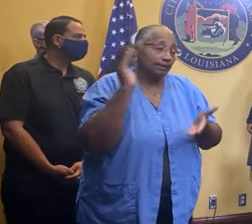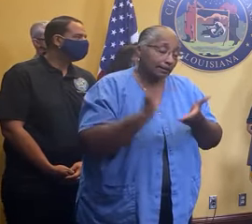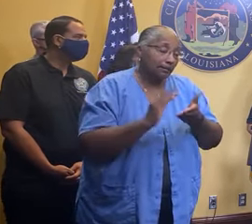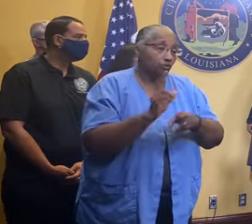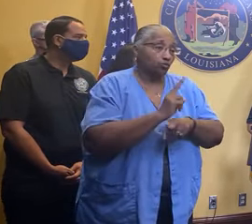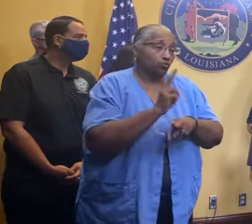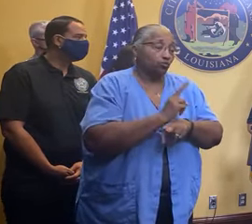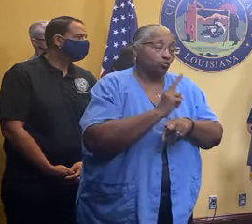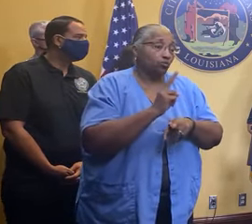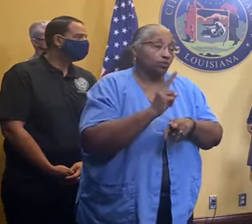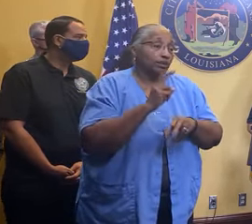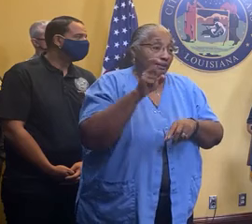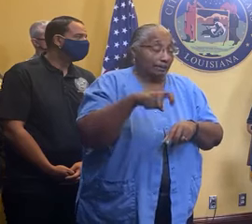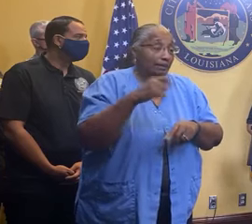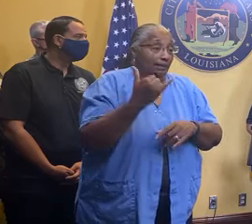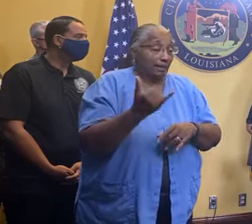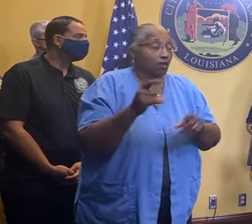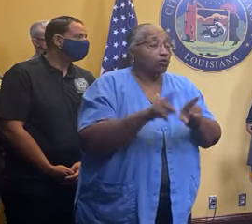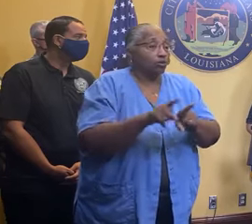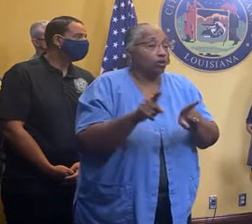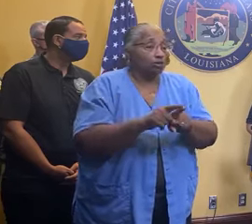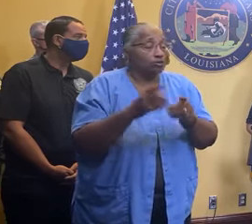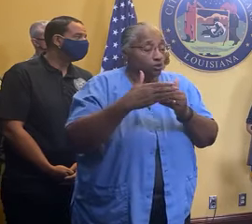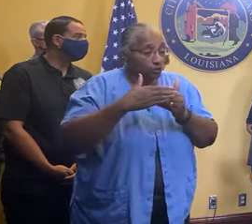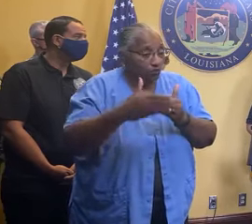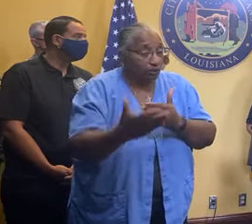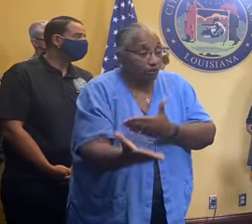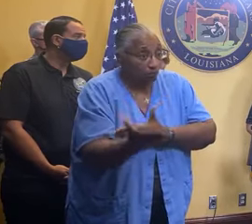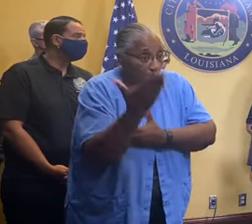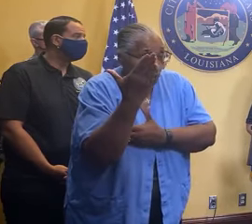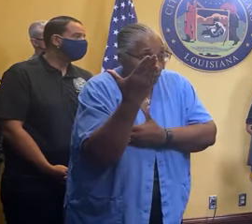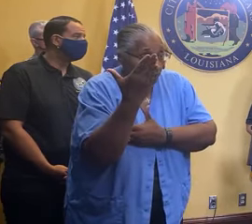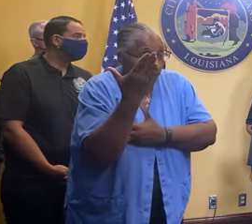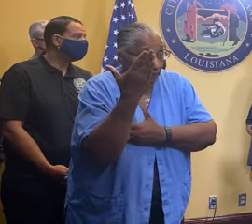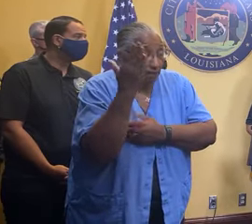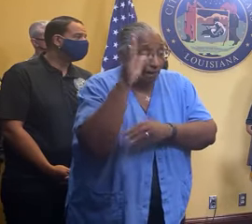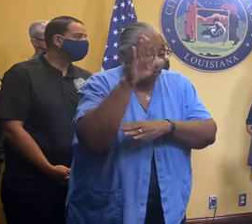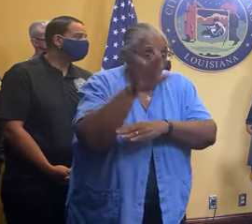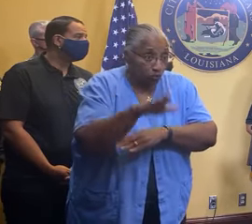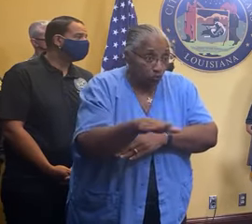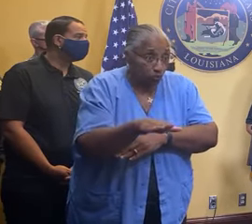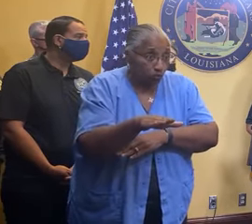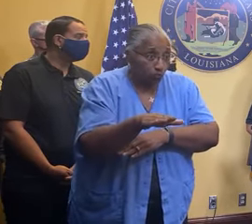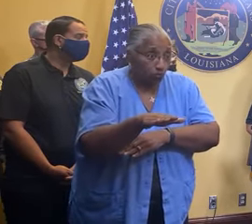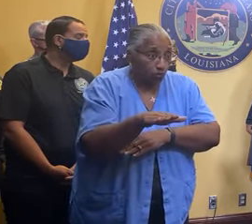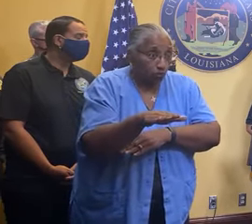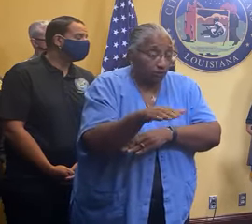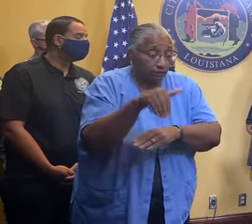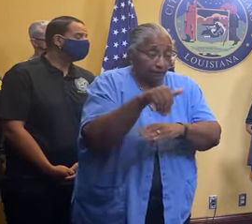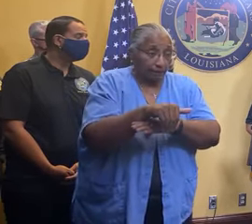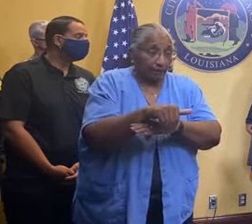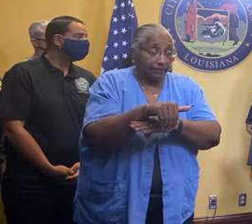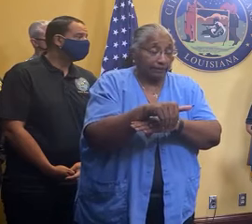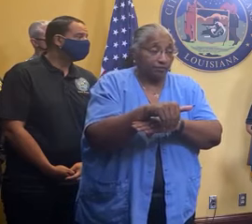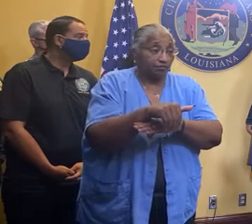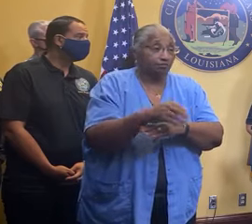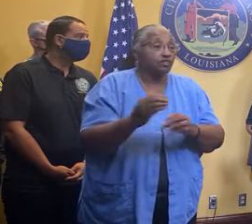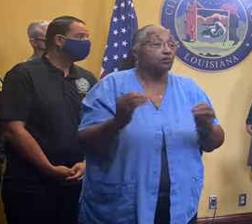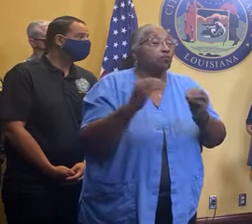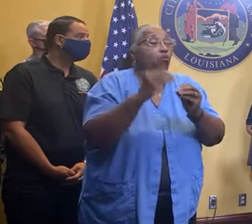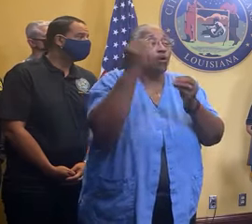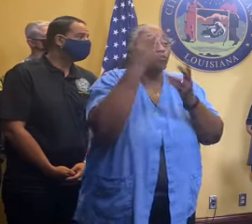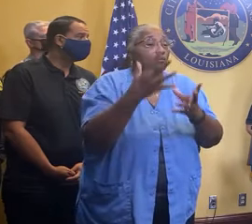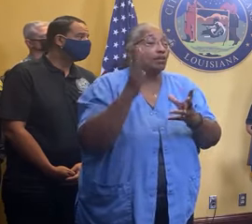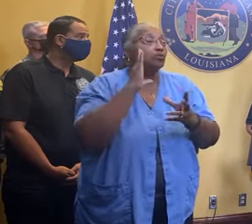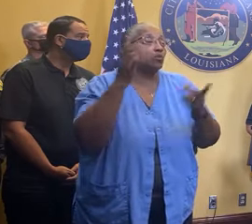at this time and throughout the rest of the morning, throughout the afternoon, throughout the evening. More